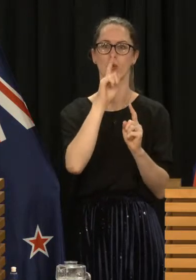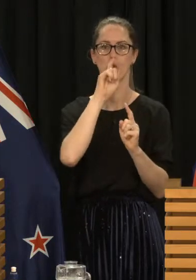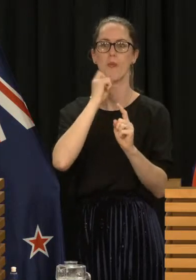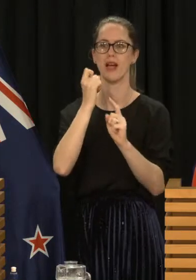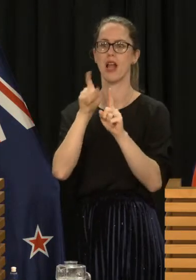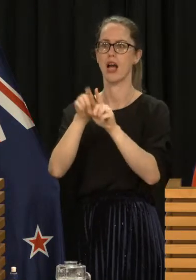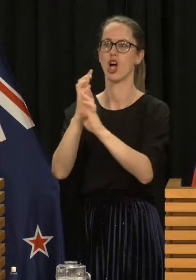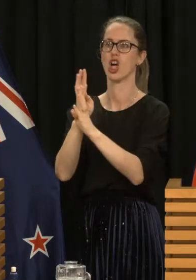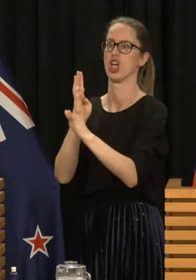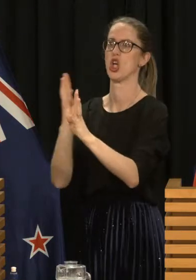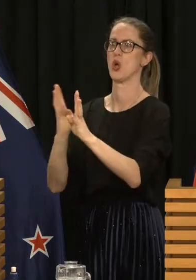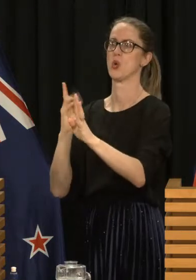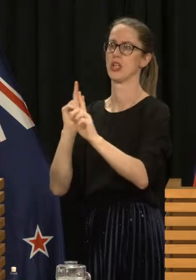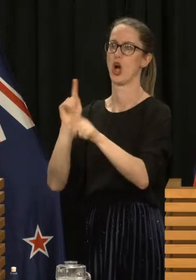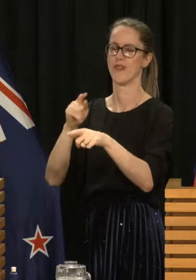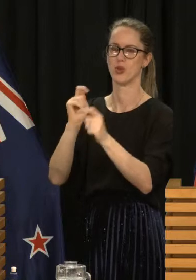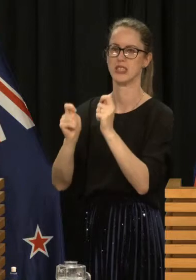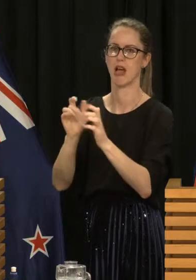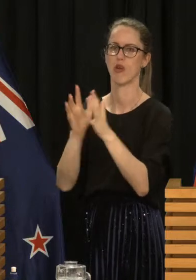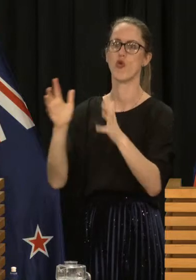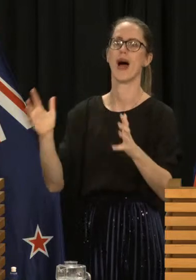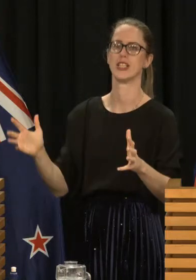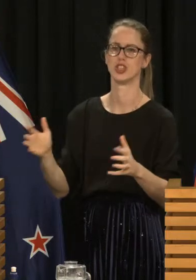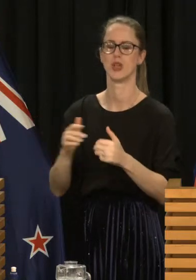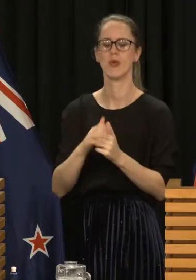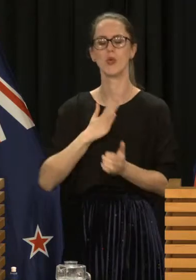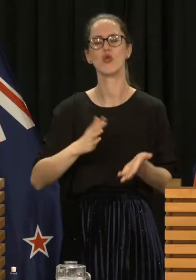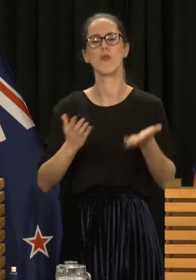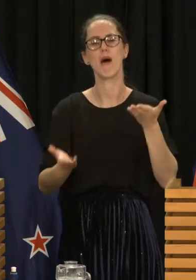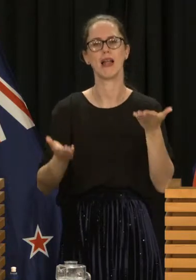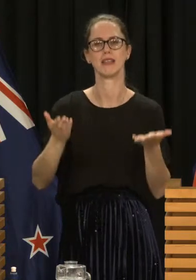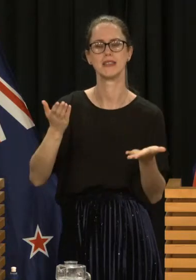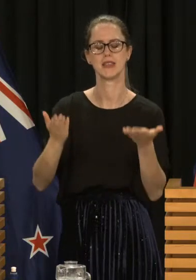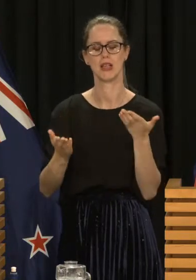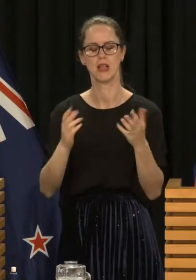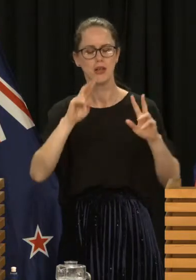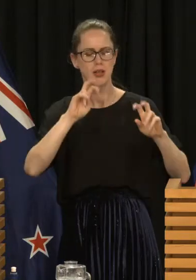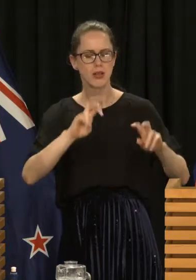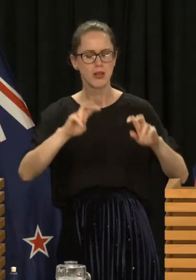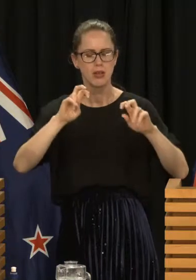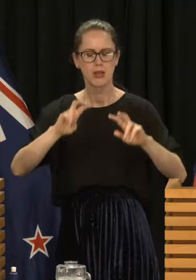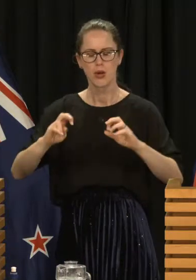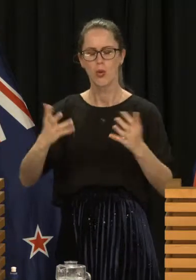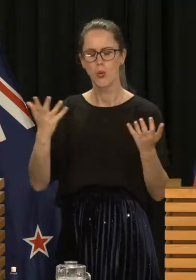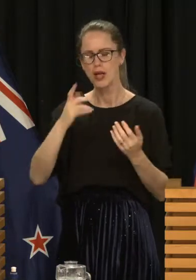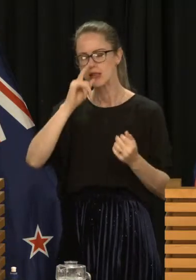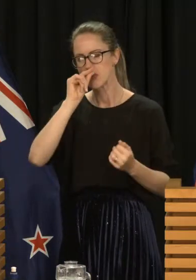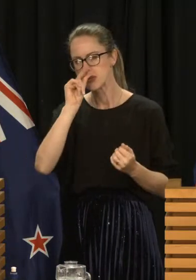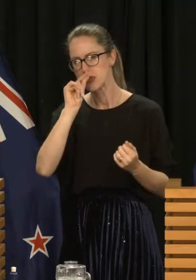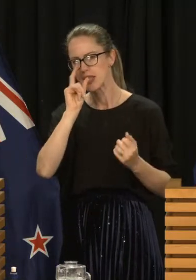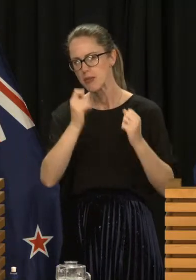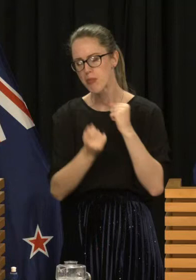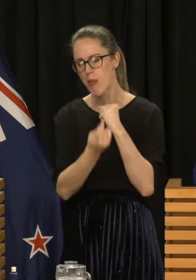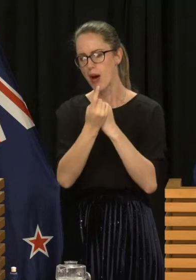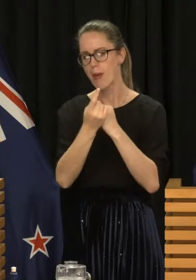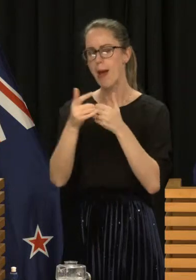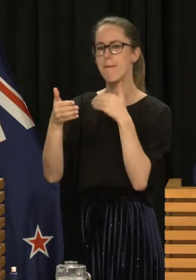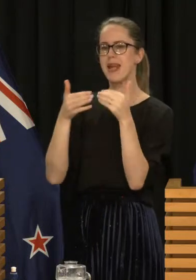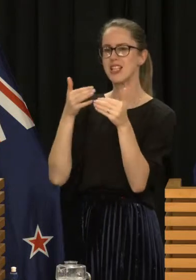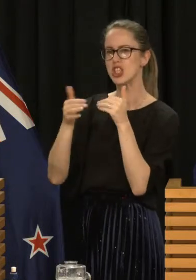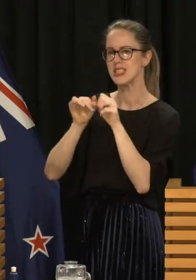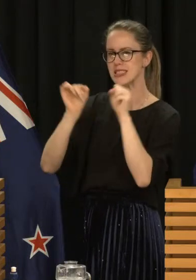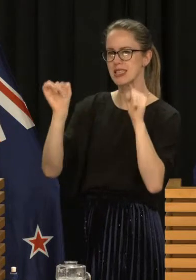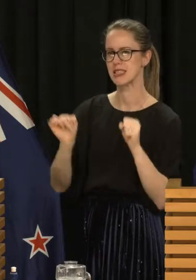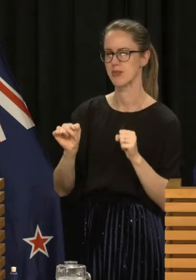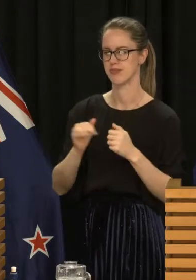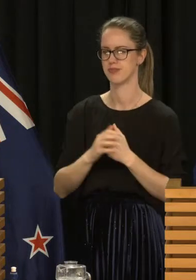it's a balance between looking for the virus where we expect to find it, and actually being able to manage the system.